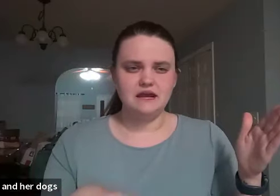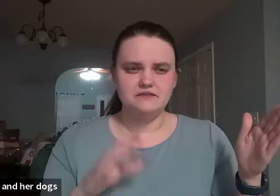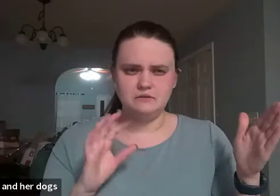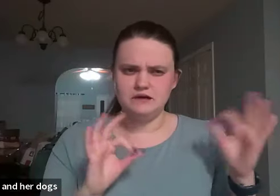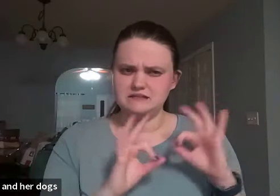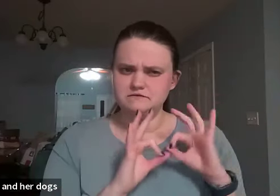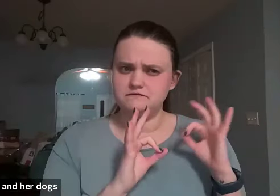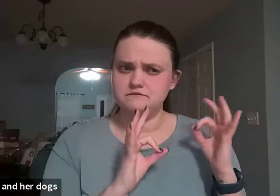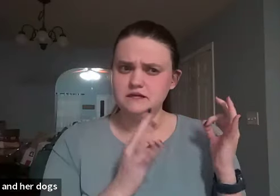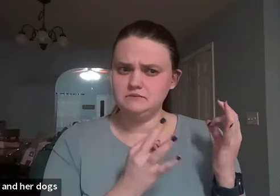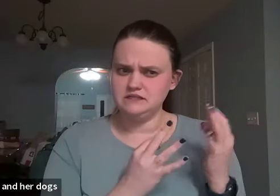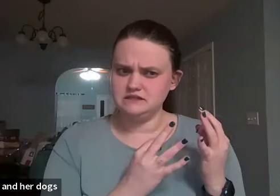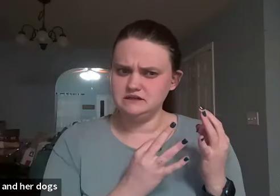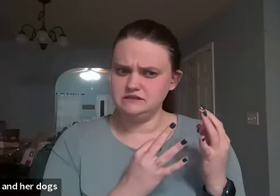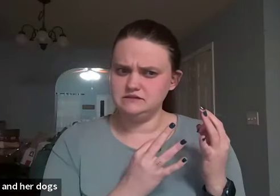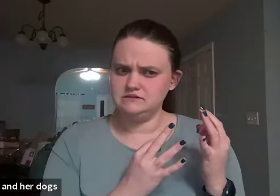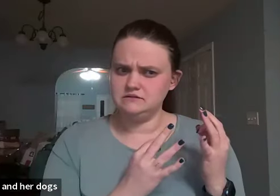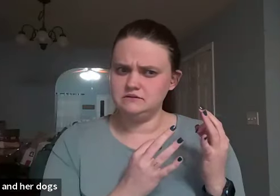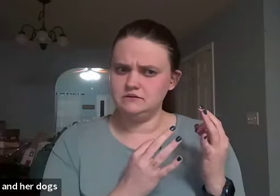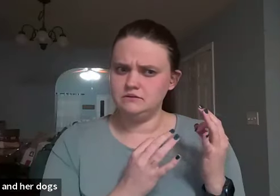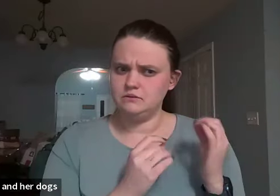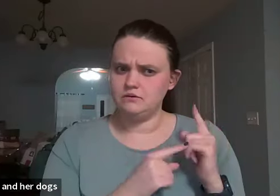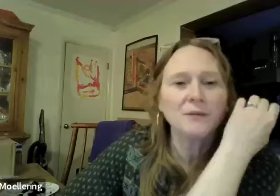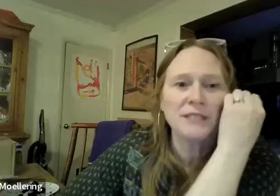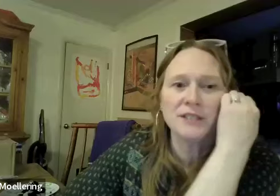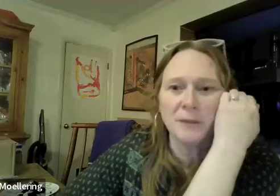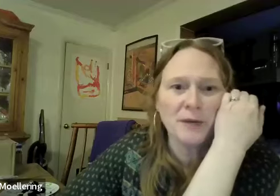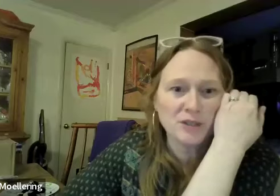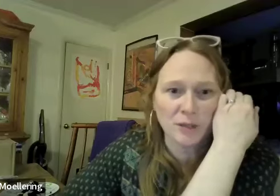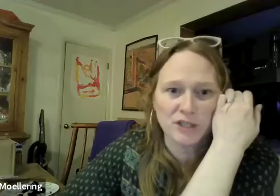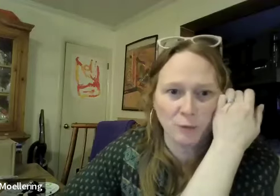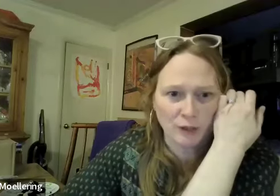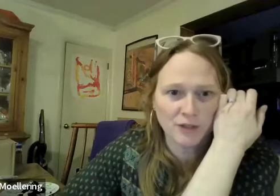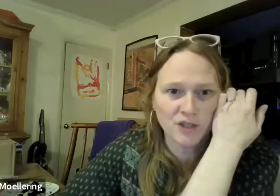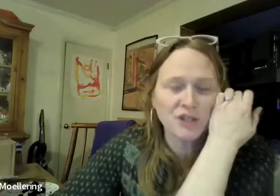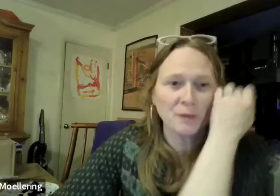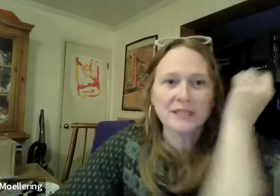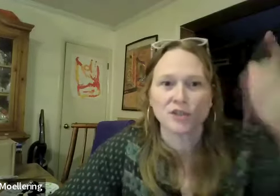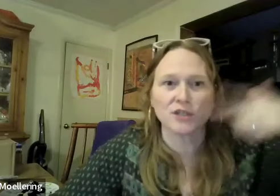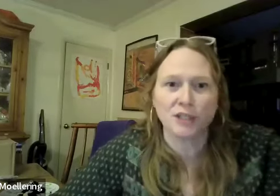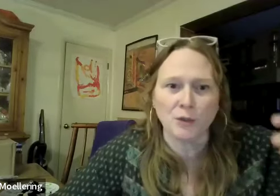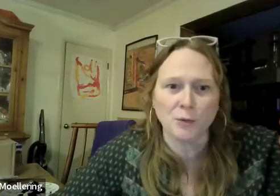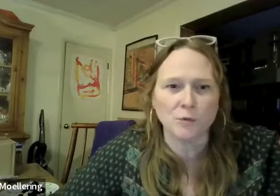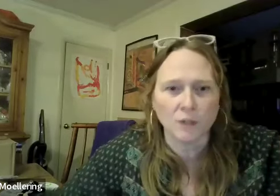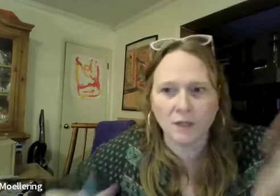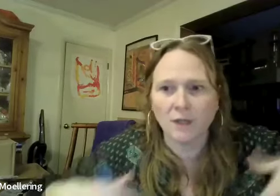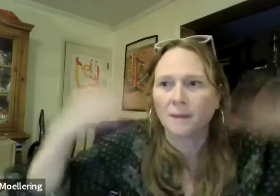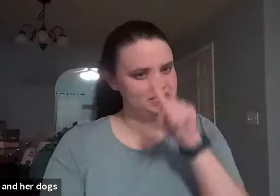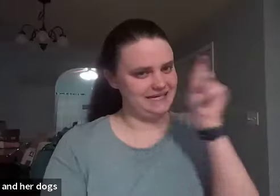then I think, what is it? Family science? Well, I Or think we did WH question words just so we could start to do bigger